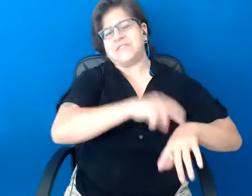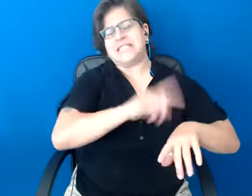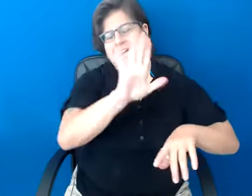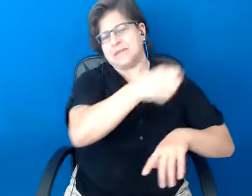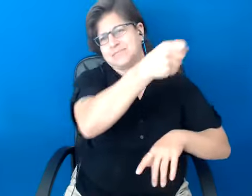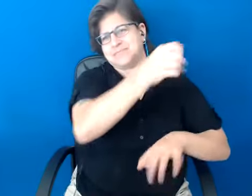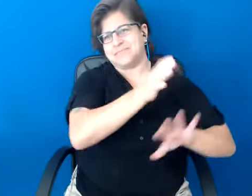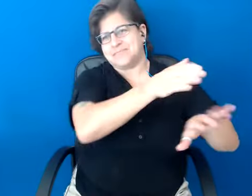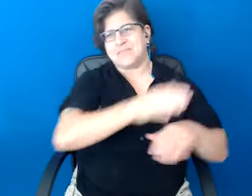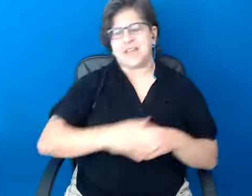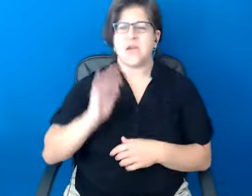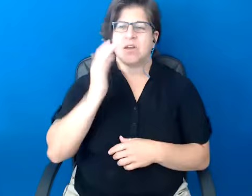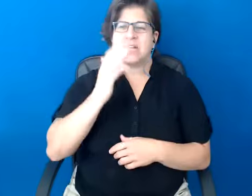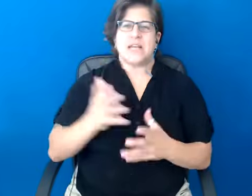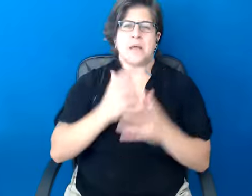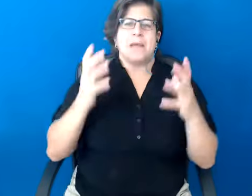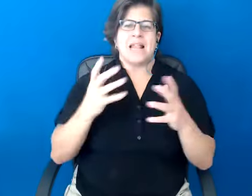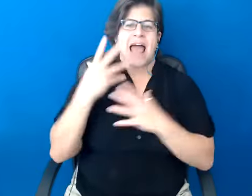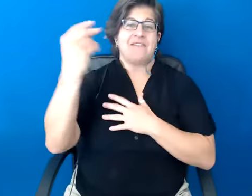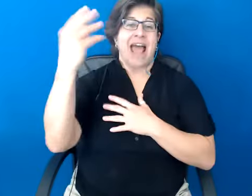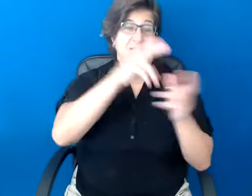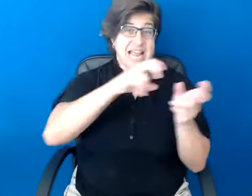about, but for another time.